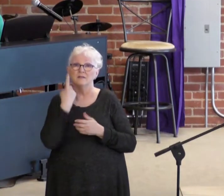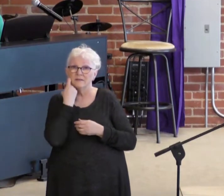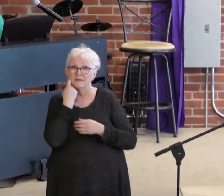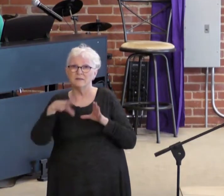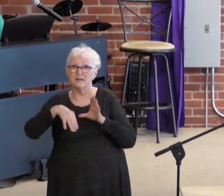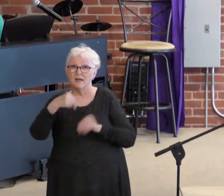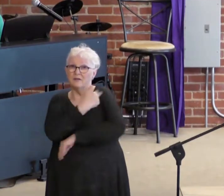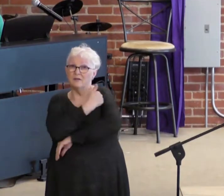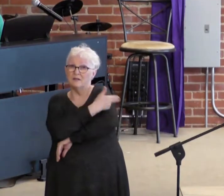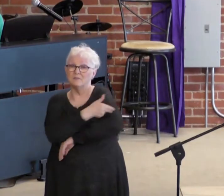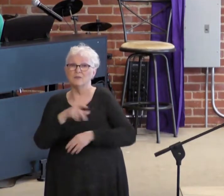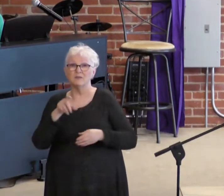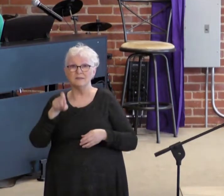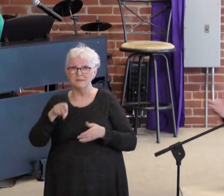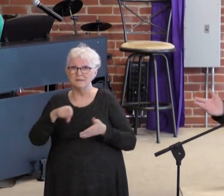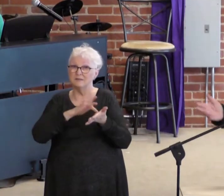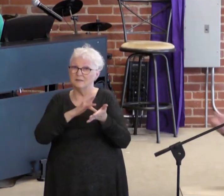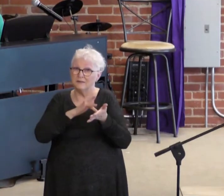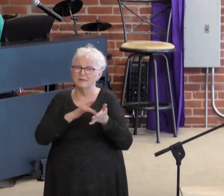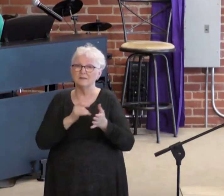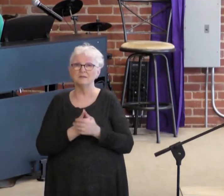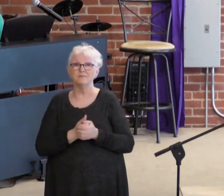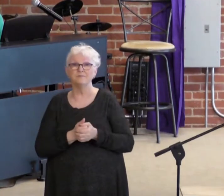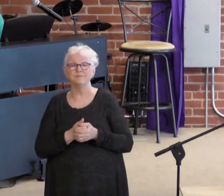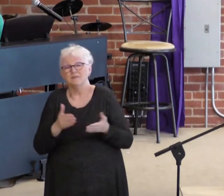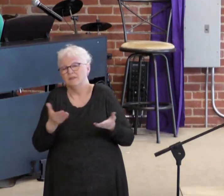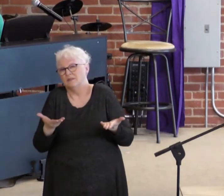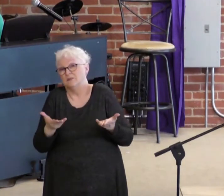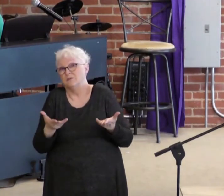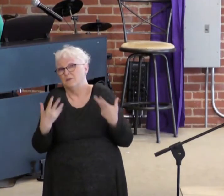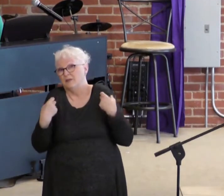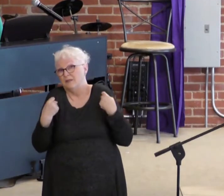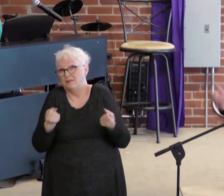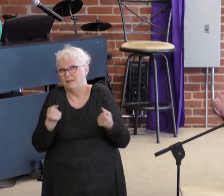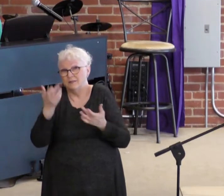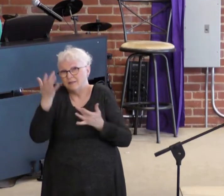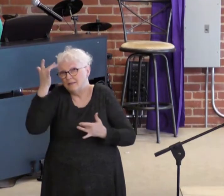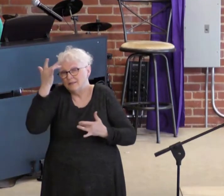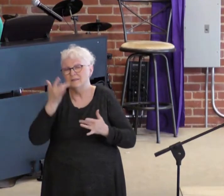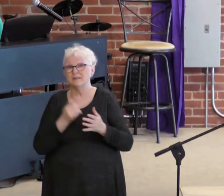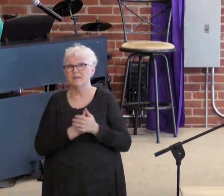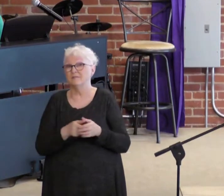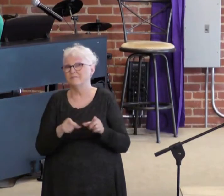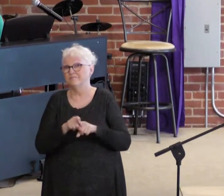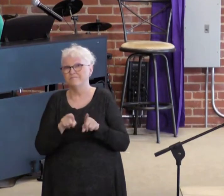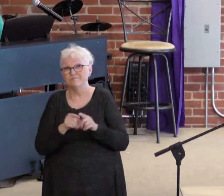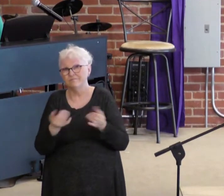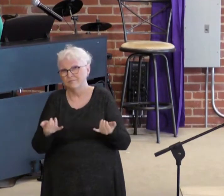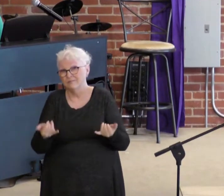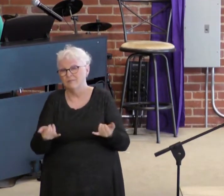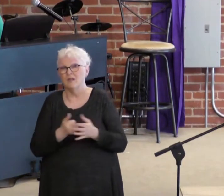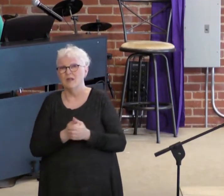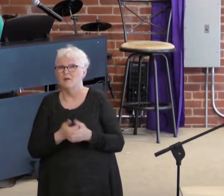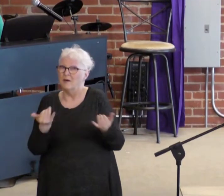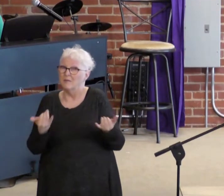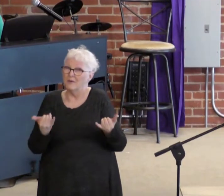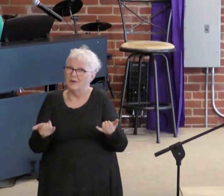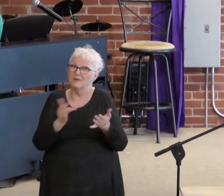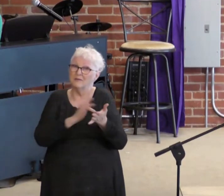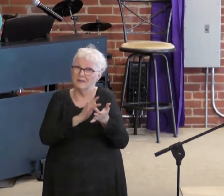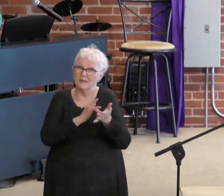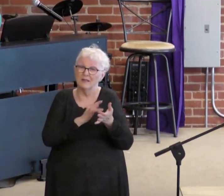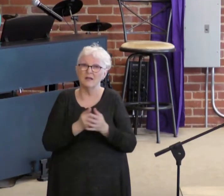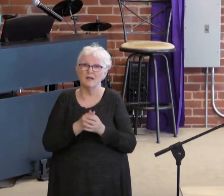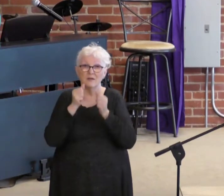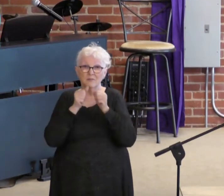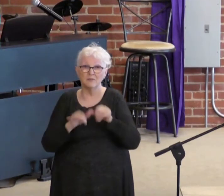a prescription. And so we heal the sick even today by the means of modern medication and blessings that God